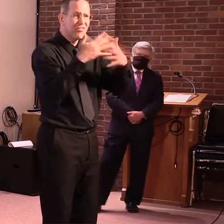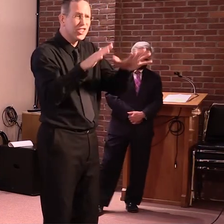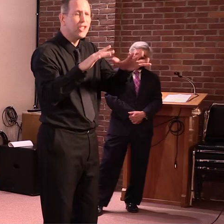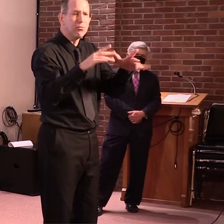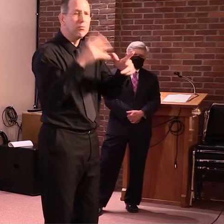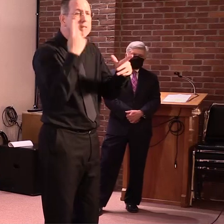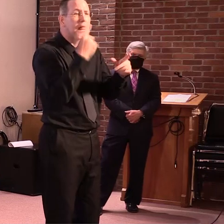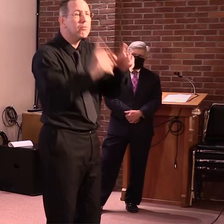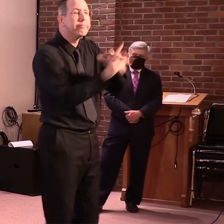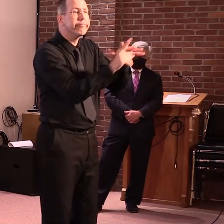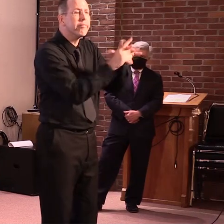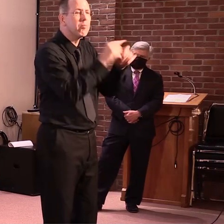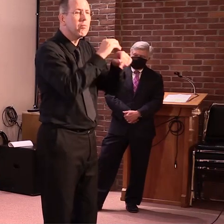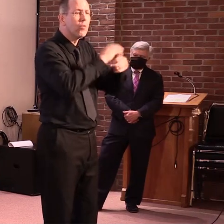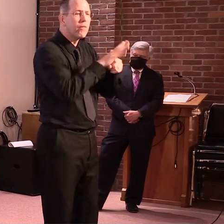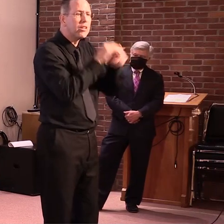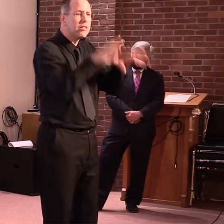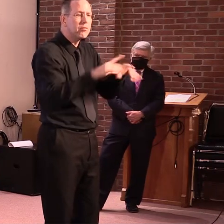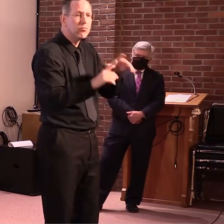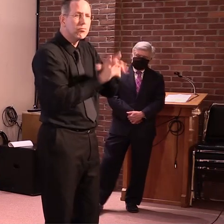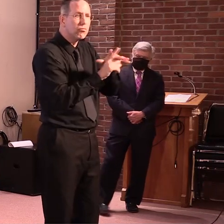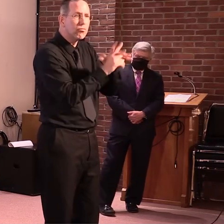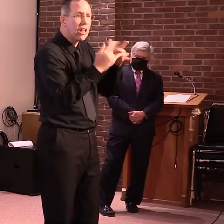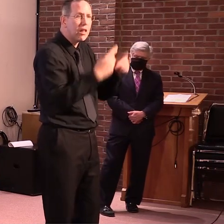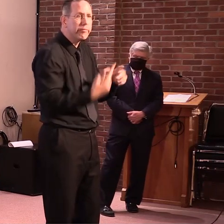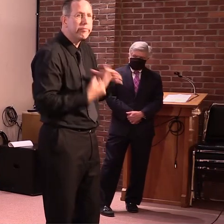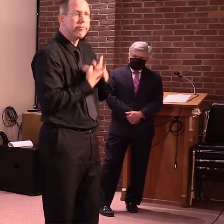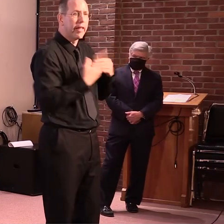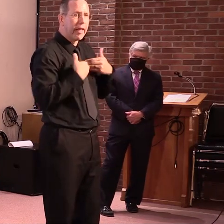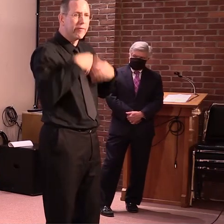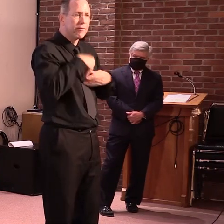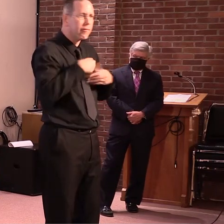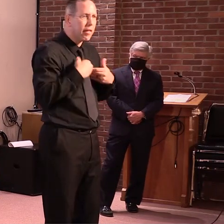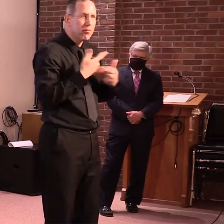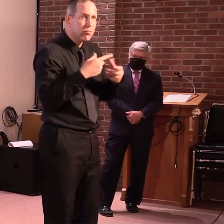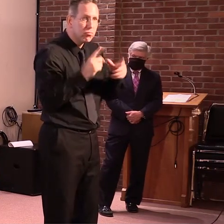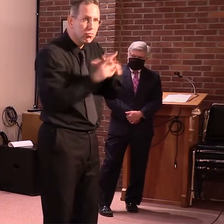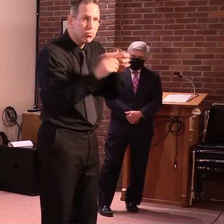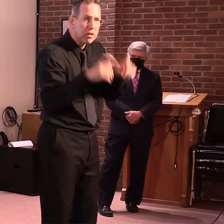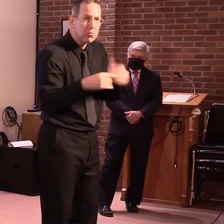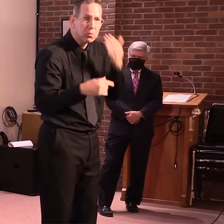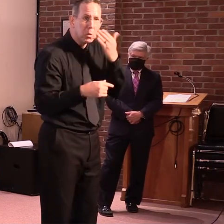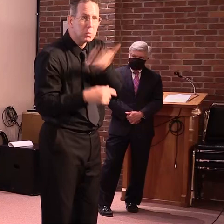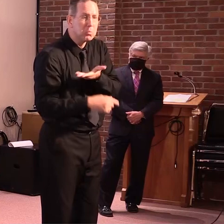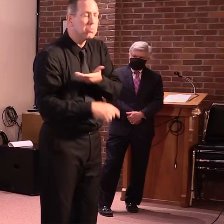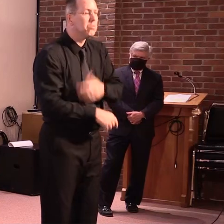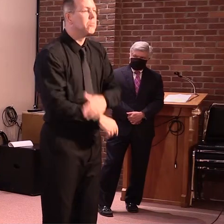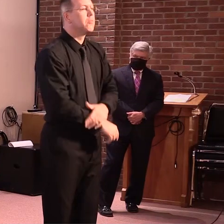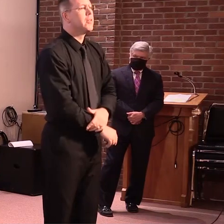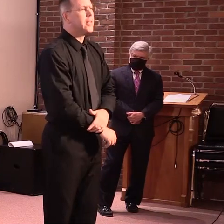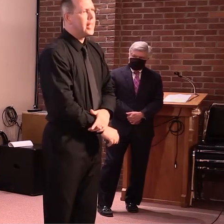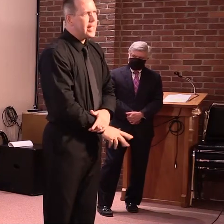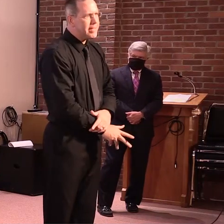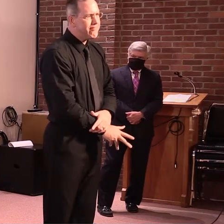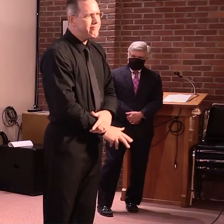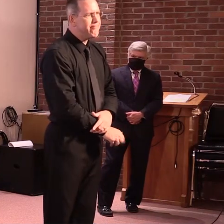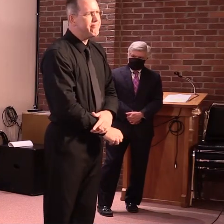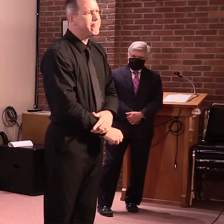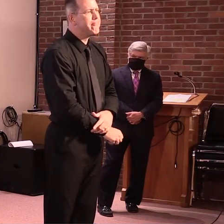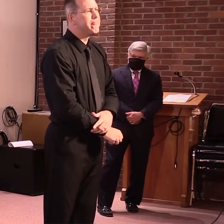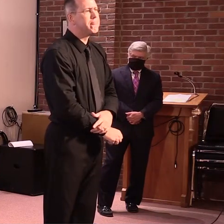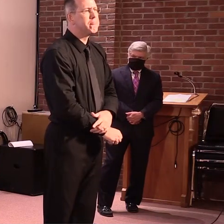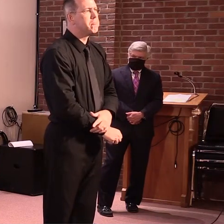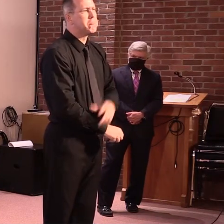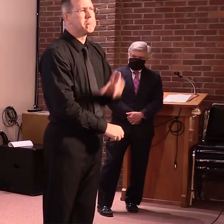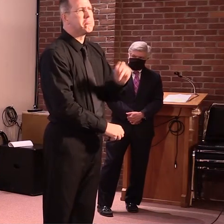Well, I'm sorry. Have you seen any positive tests stemming from the protests? Not many? Not